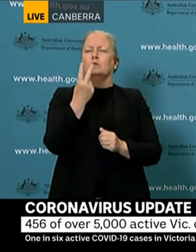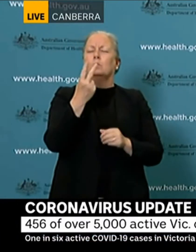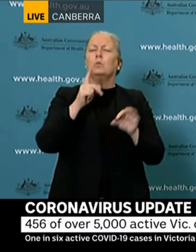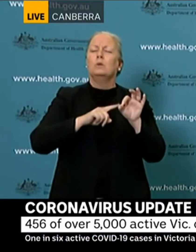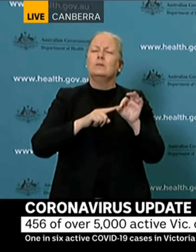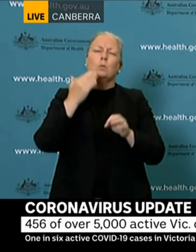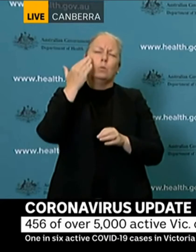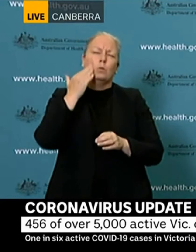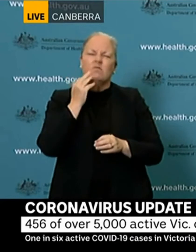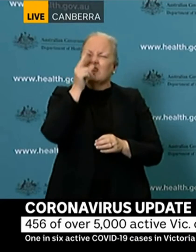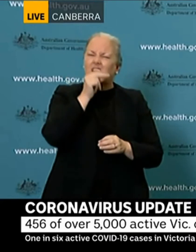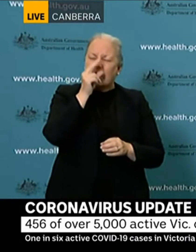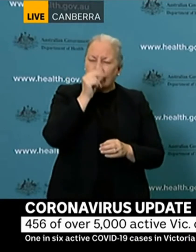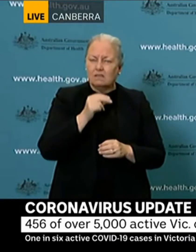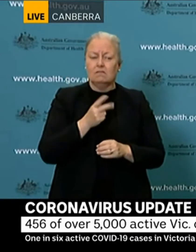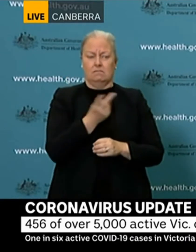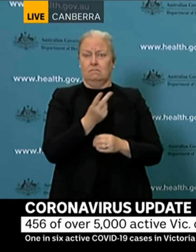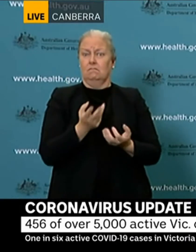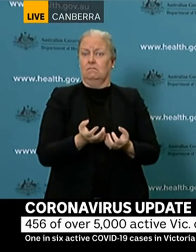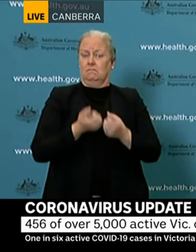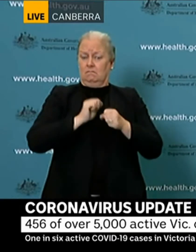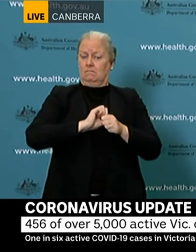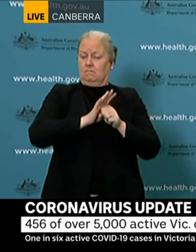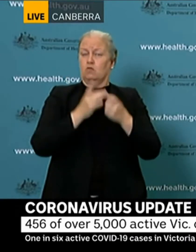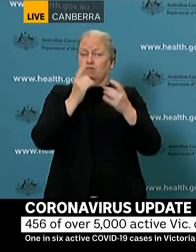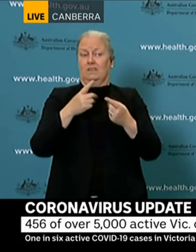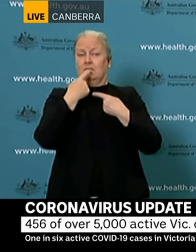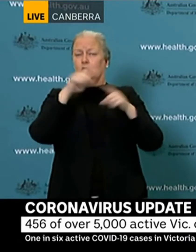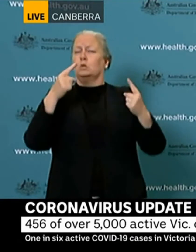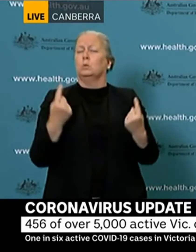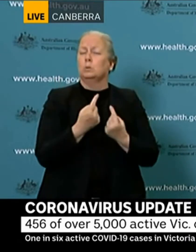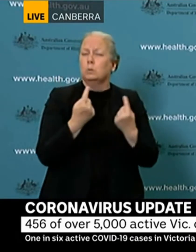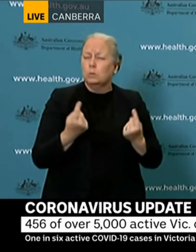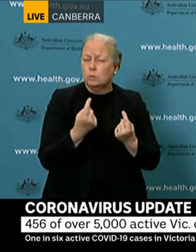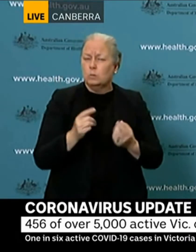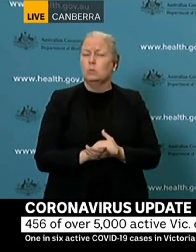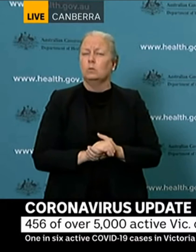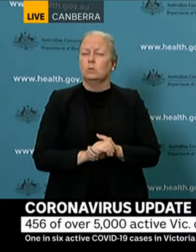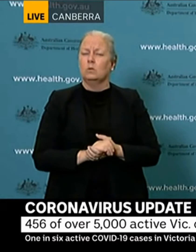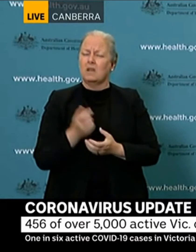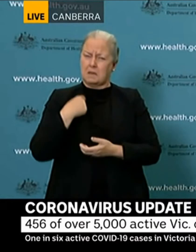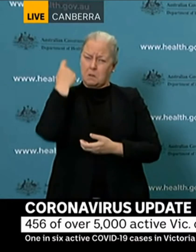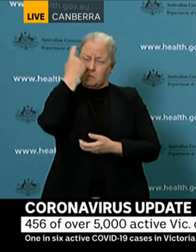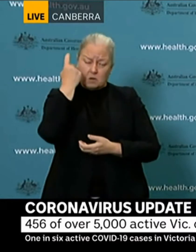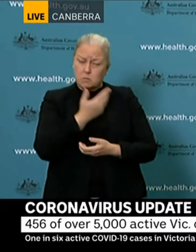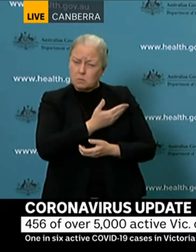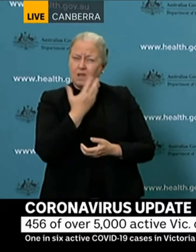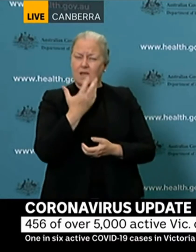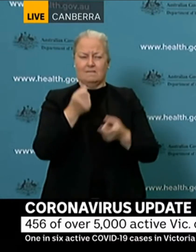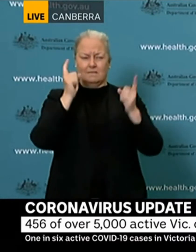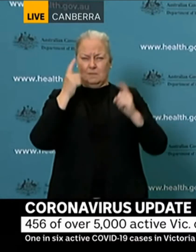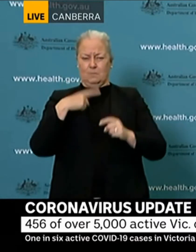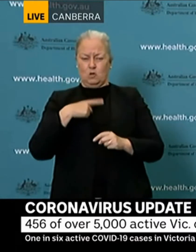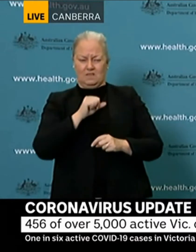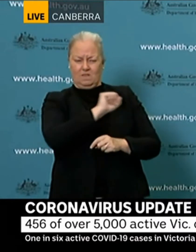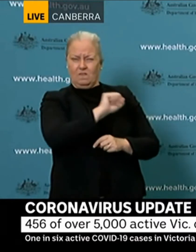Queensland who tested positive have been made public. Do you have any health and welfare concerns about personal